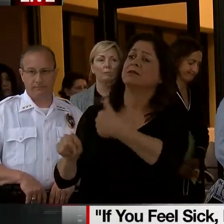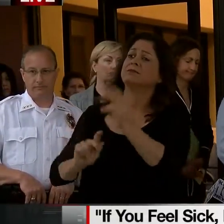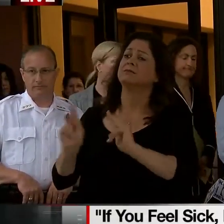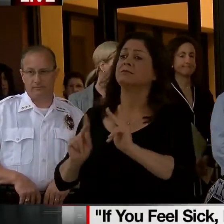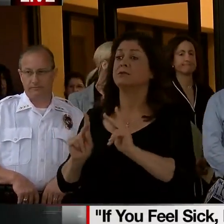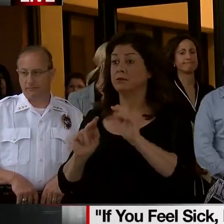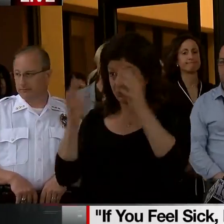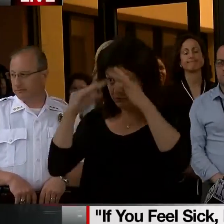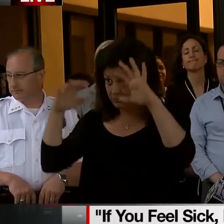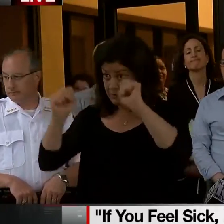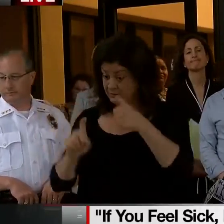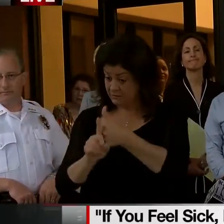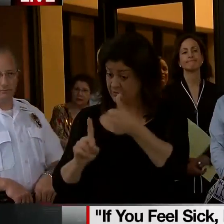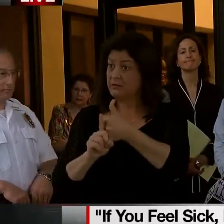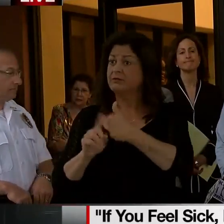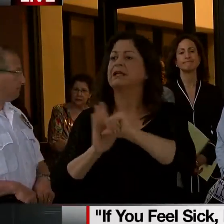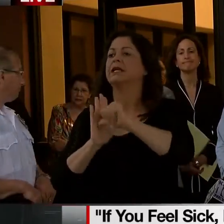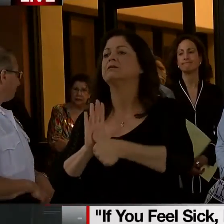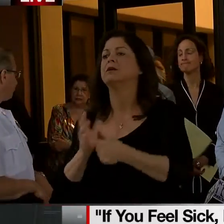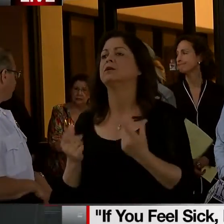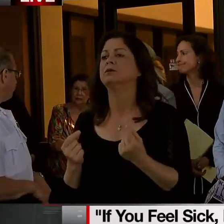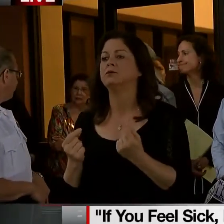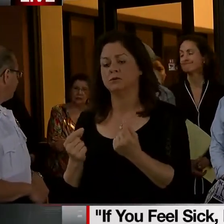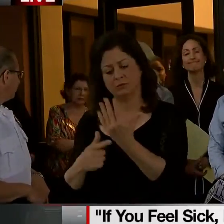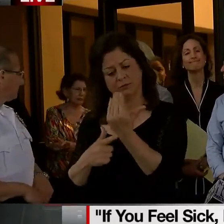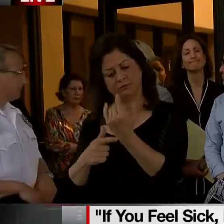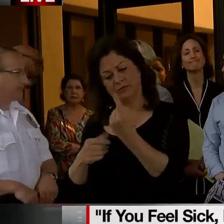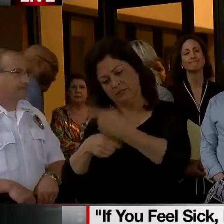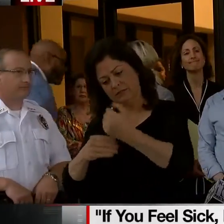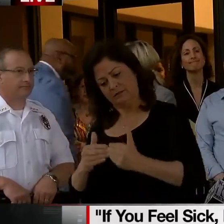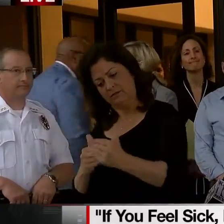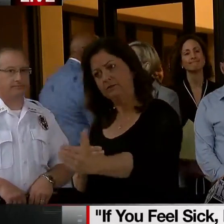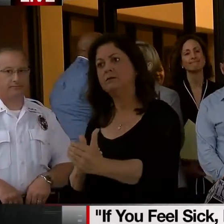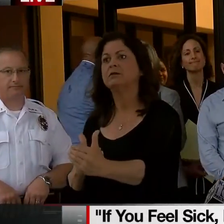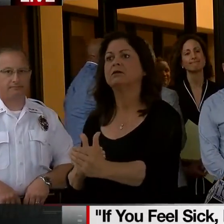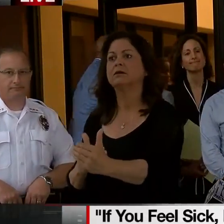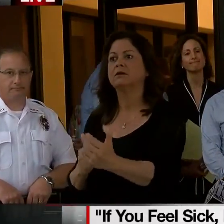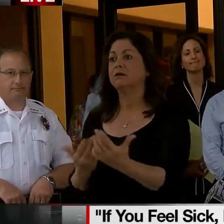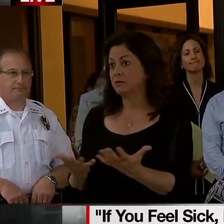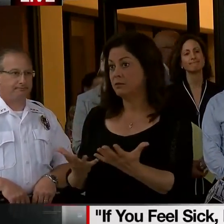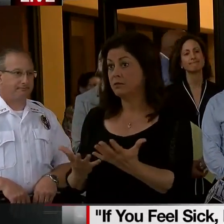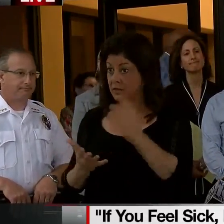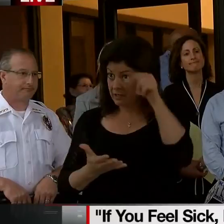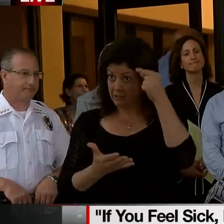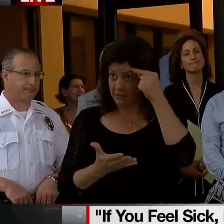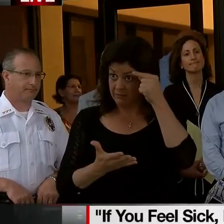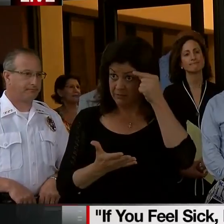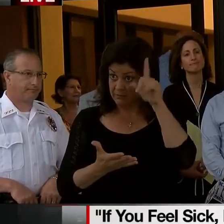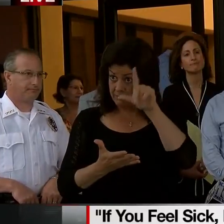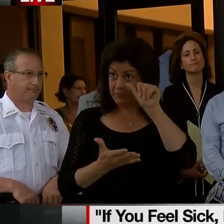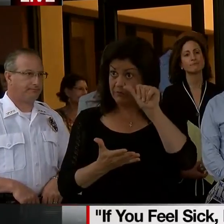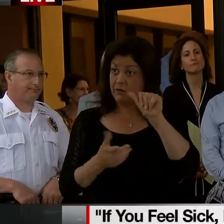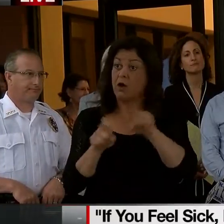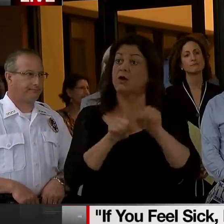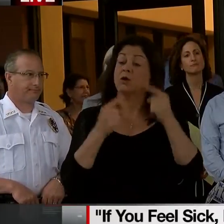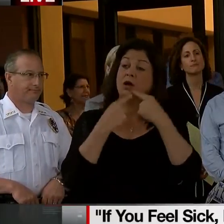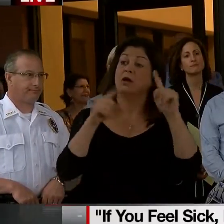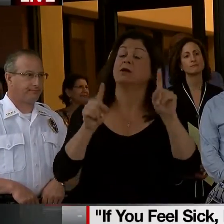over the next 15 days. The governor has also announced measures through April 13th.